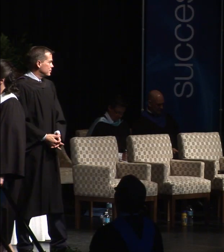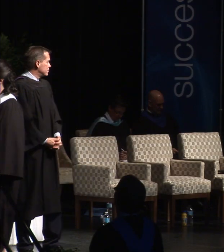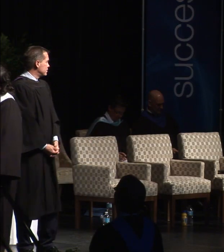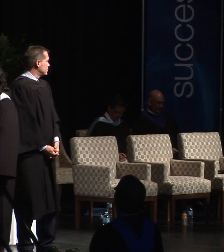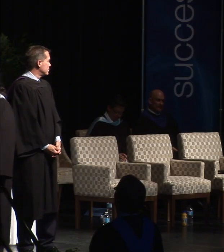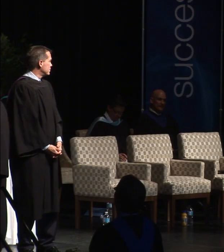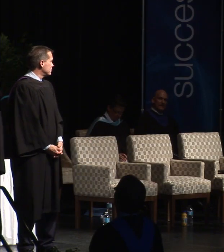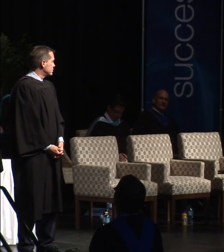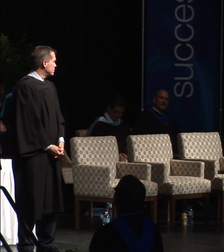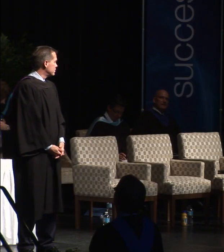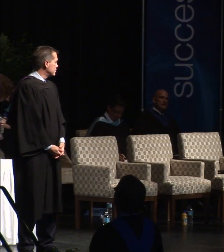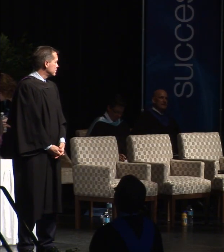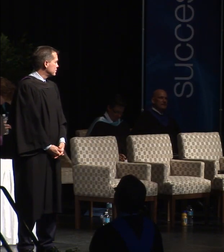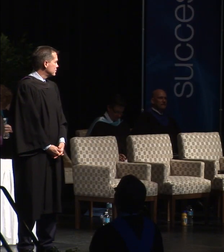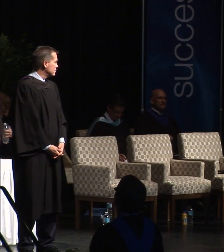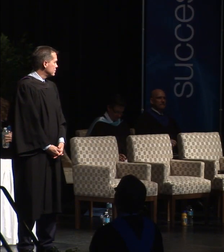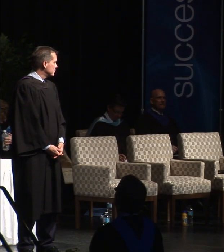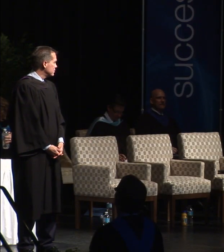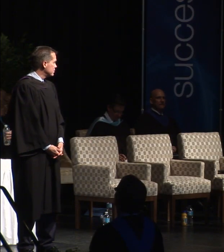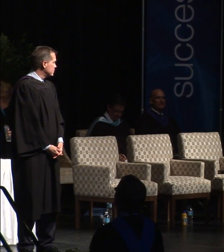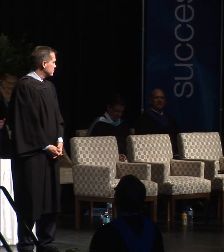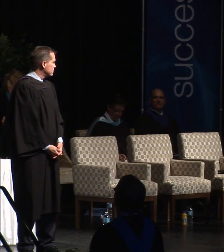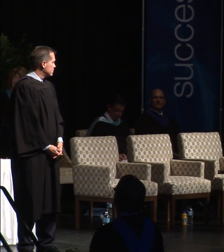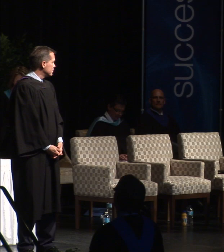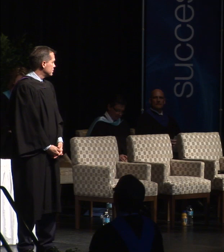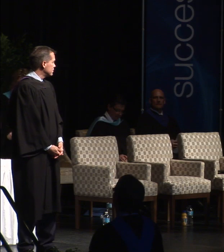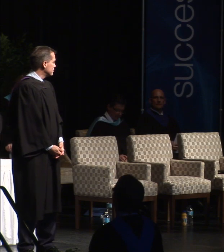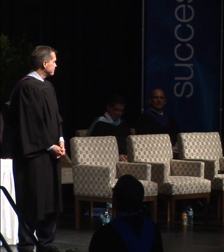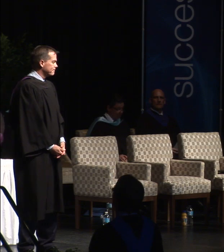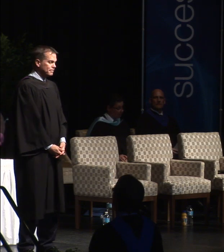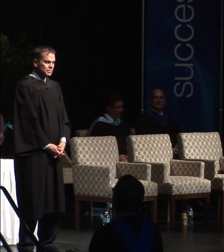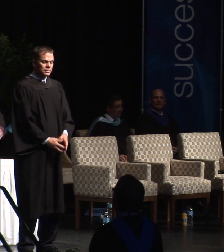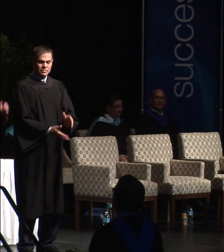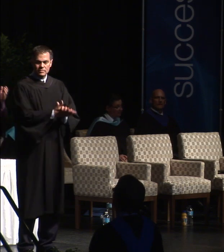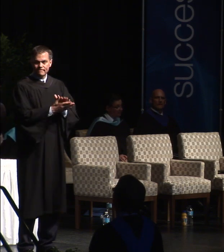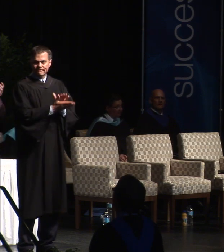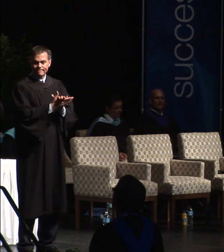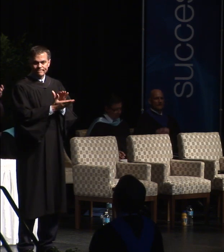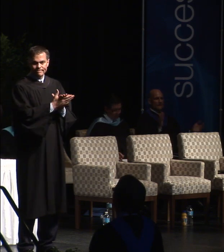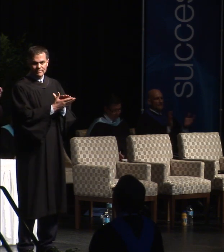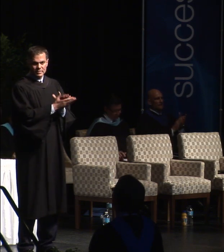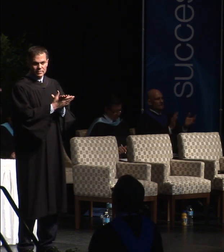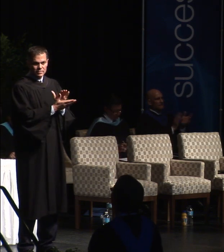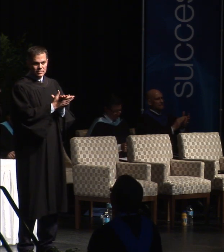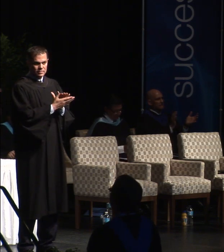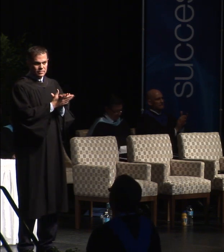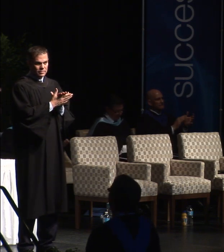Mr. President, ladies and gentlemen, the graduates in welding.